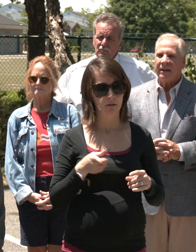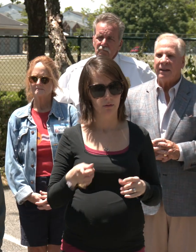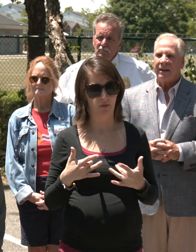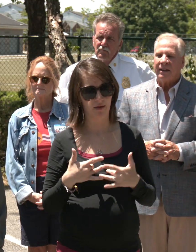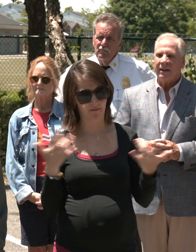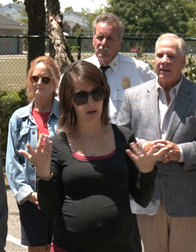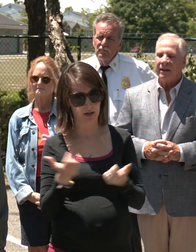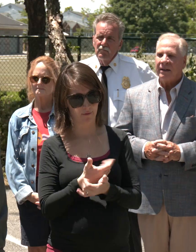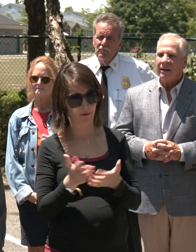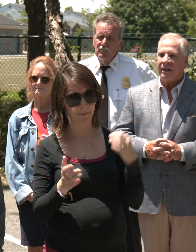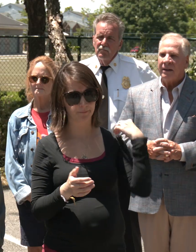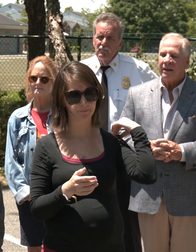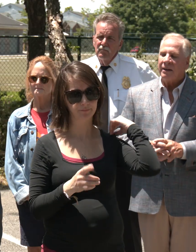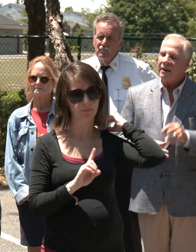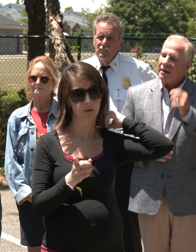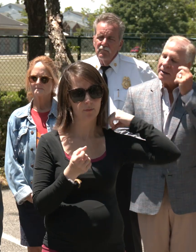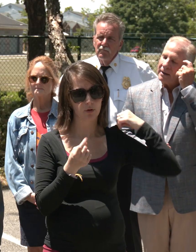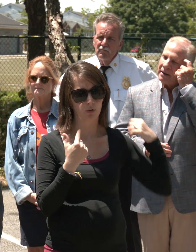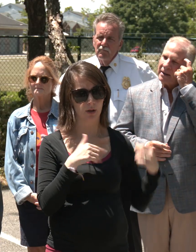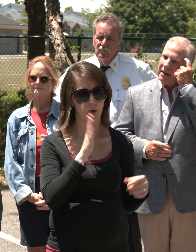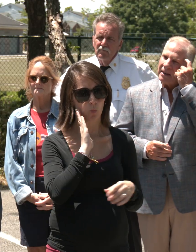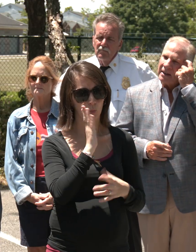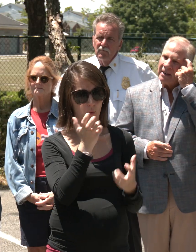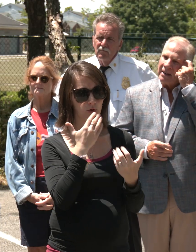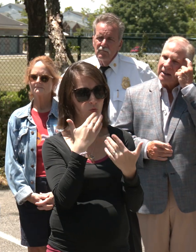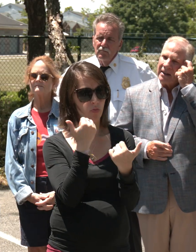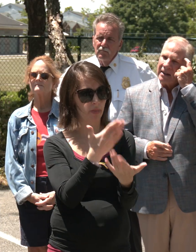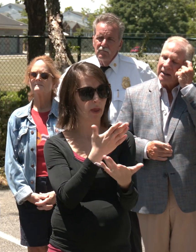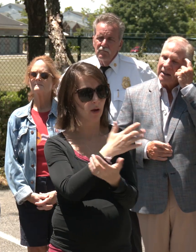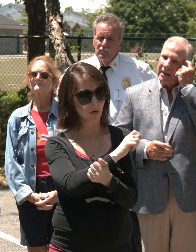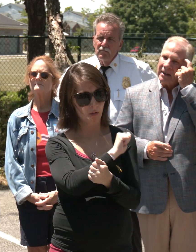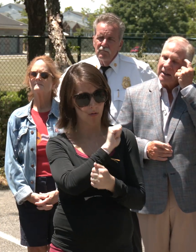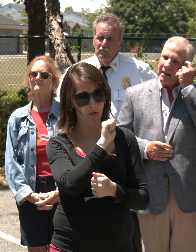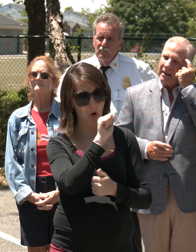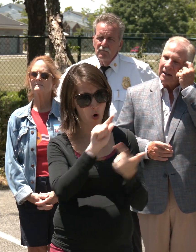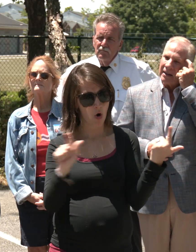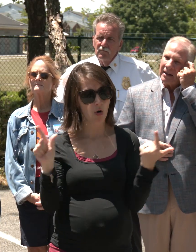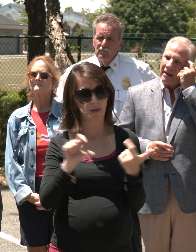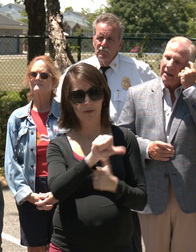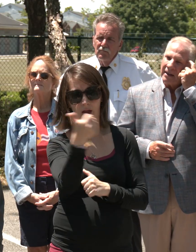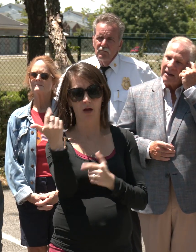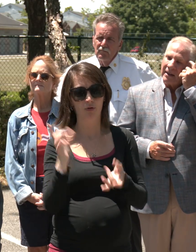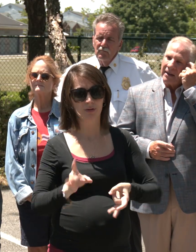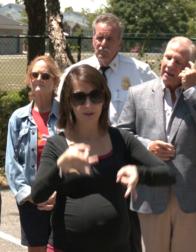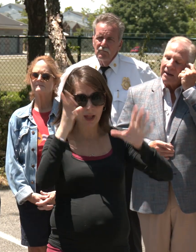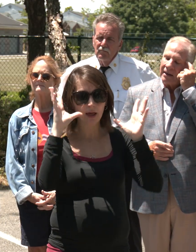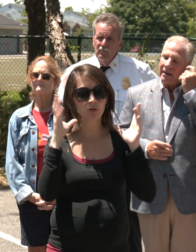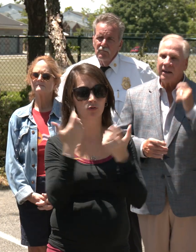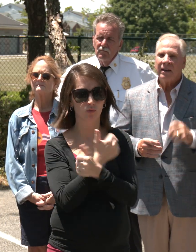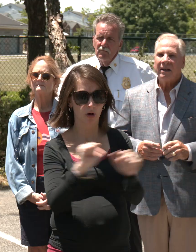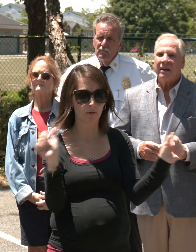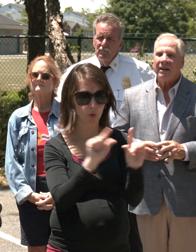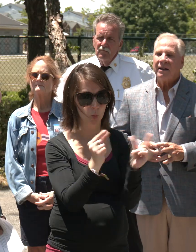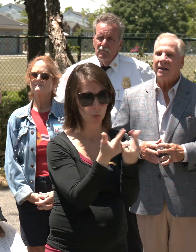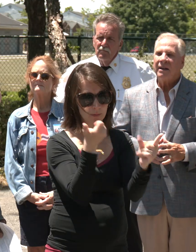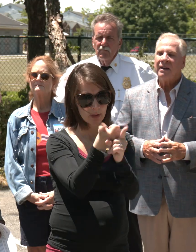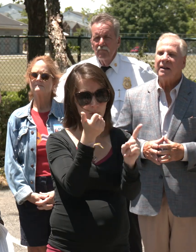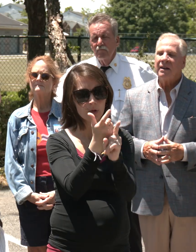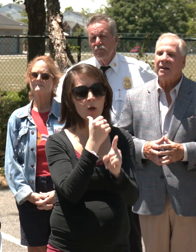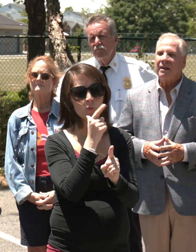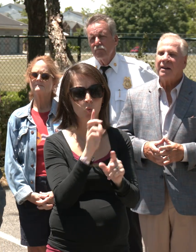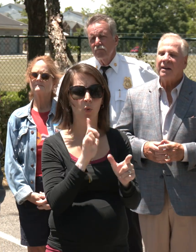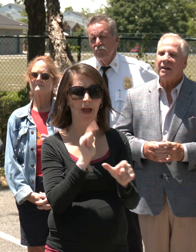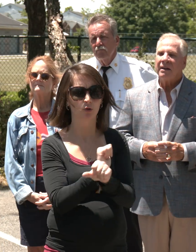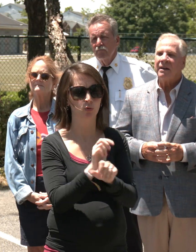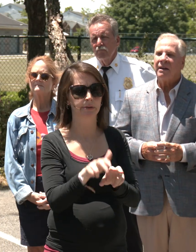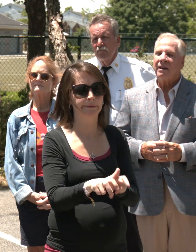event. But we do want to thank all of the other disaster recovery groups that took a step